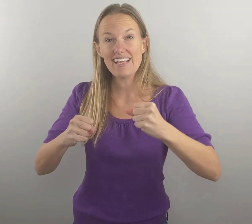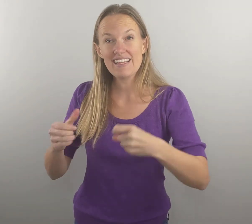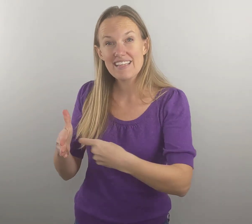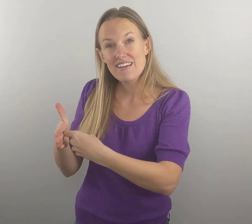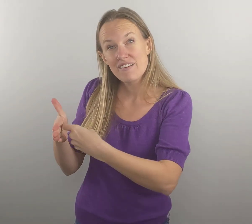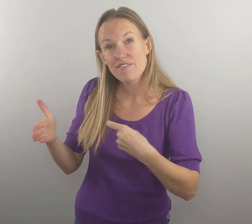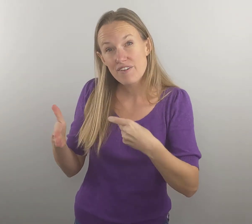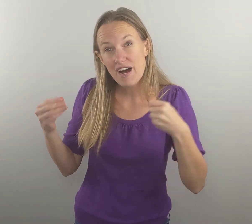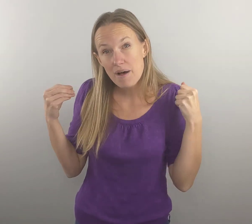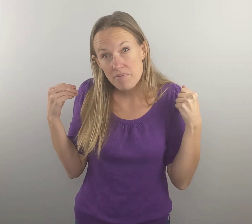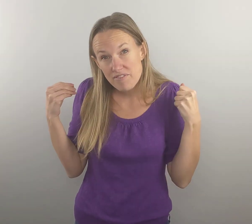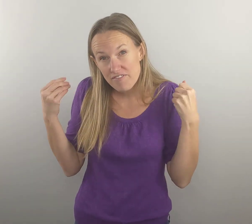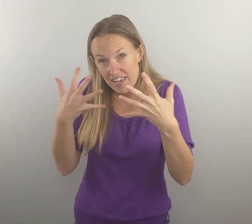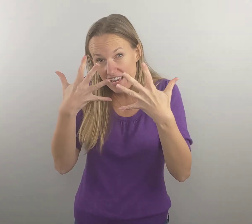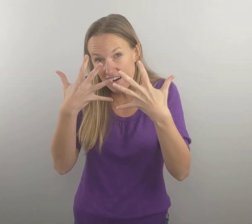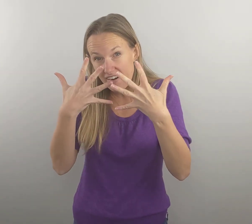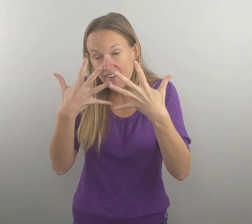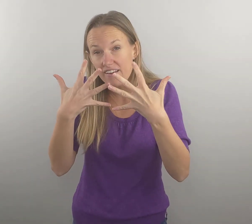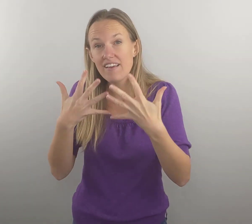strength from fear,